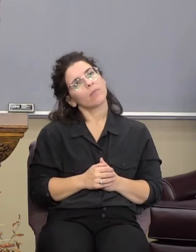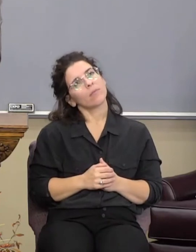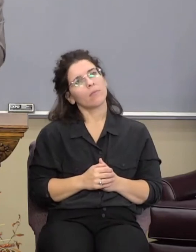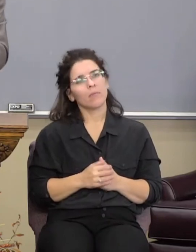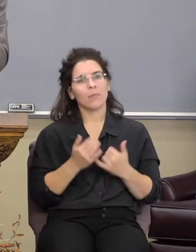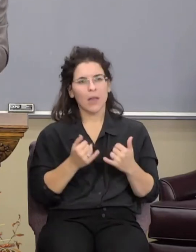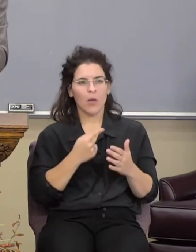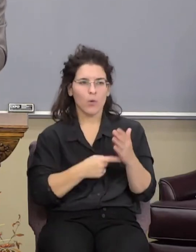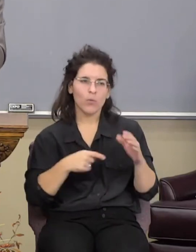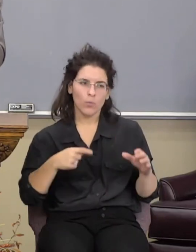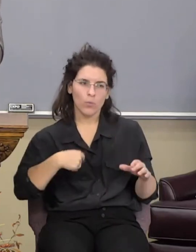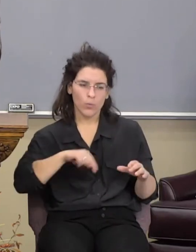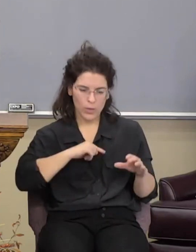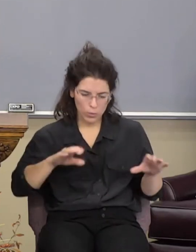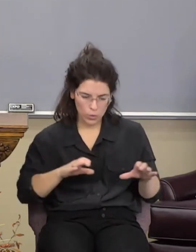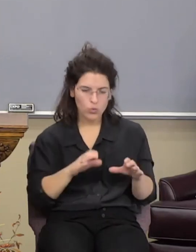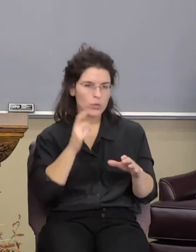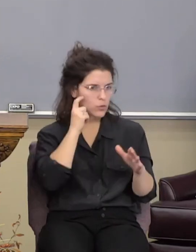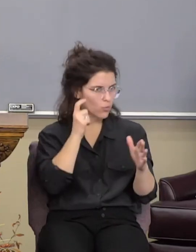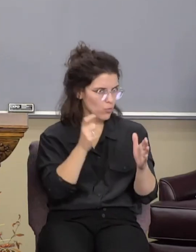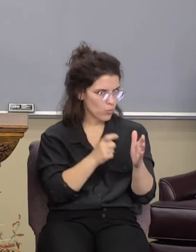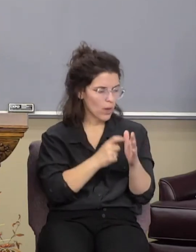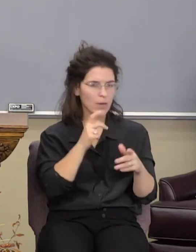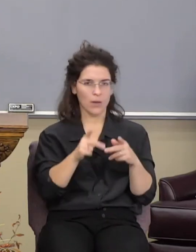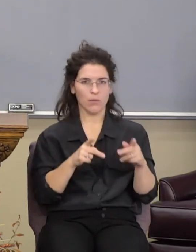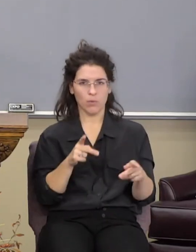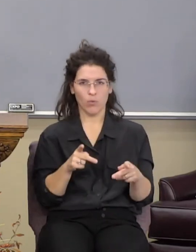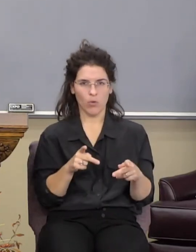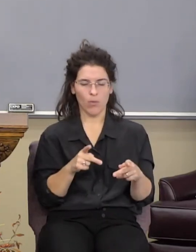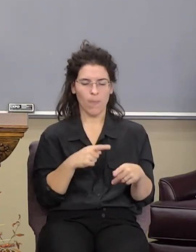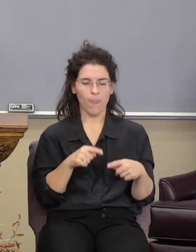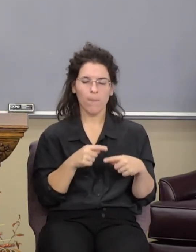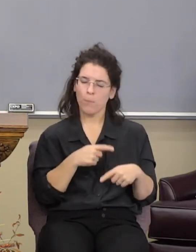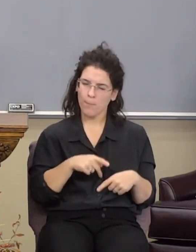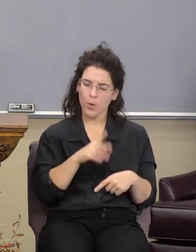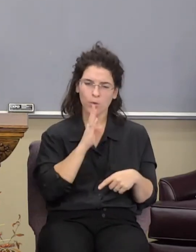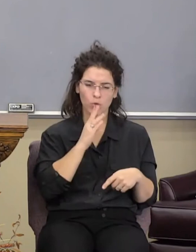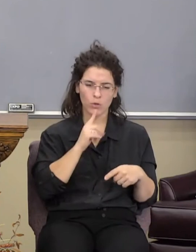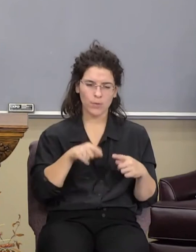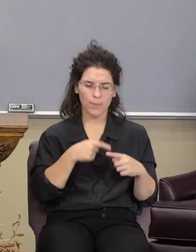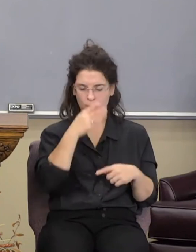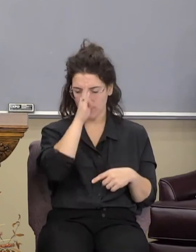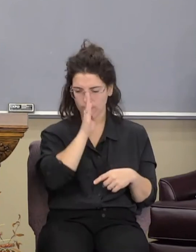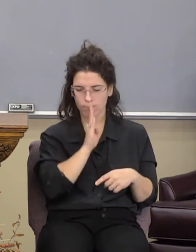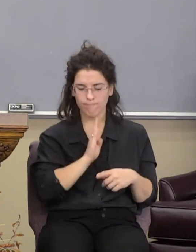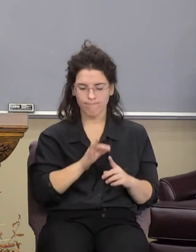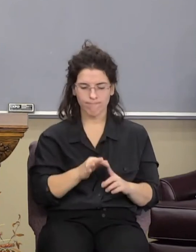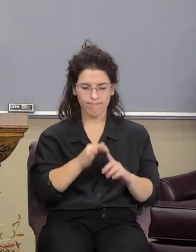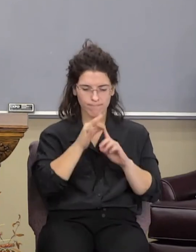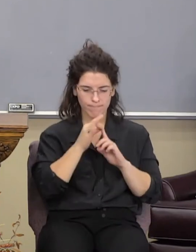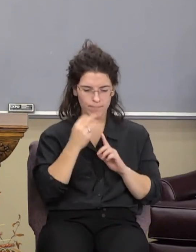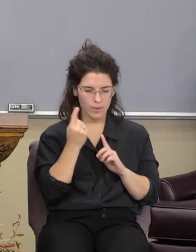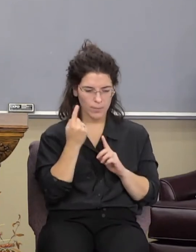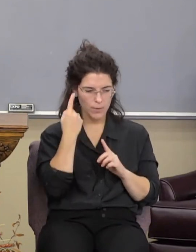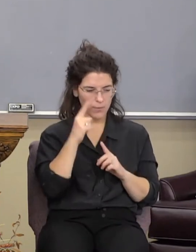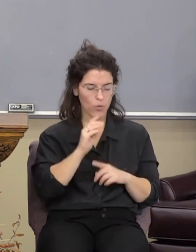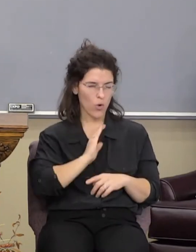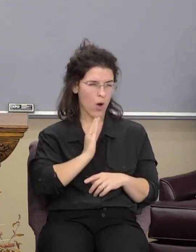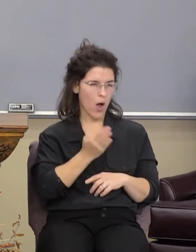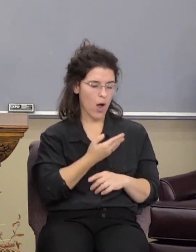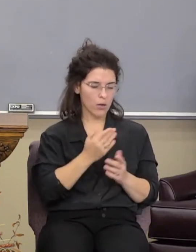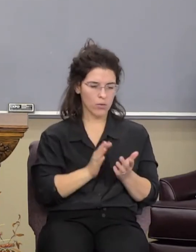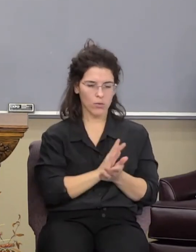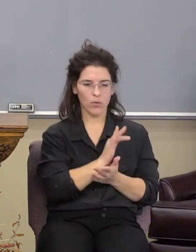is just recognize the people. Because when Paul talks about God ordaining something for our